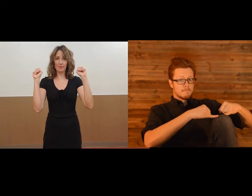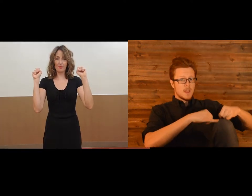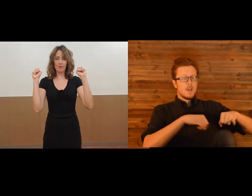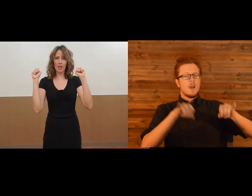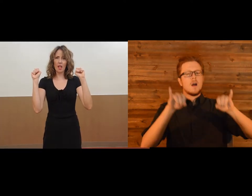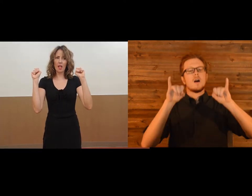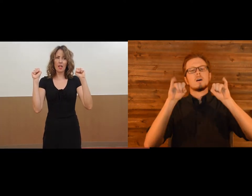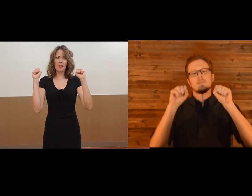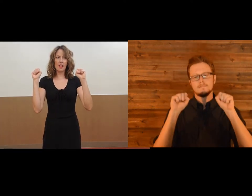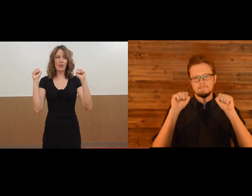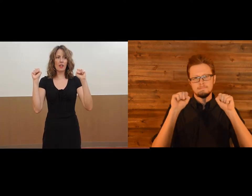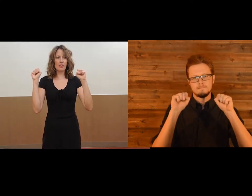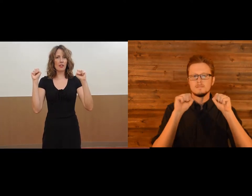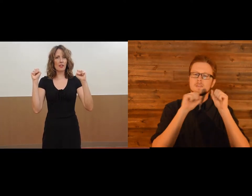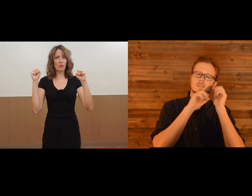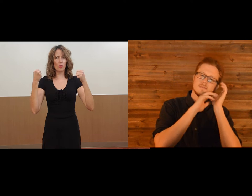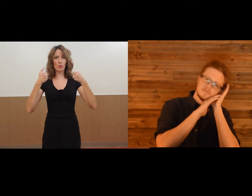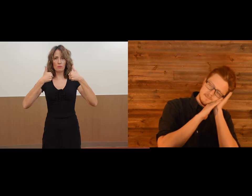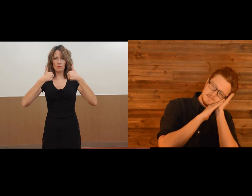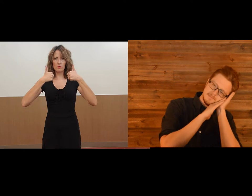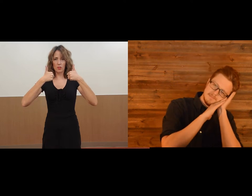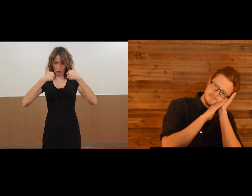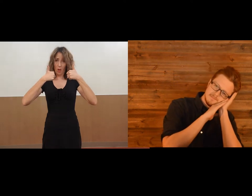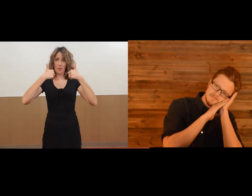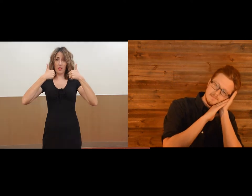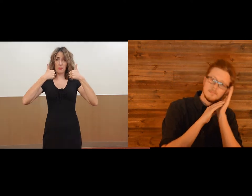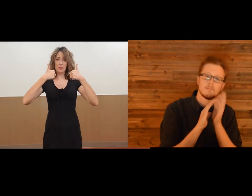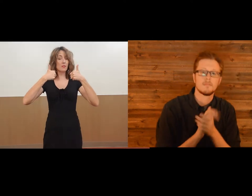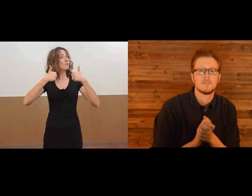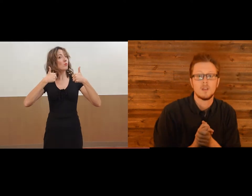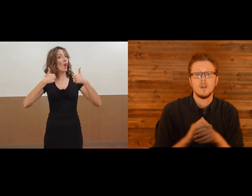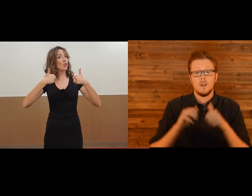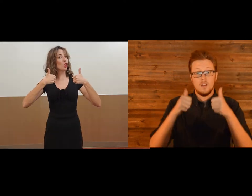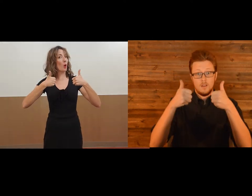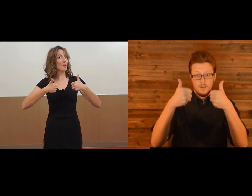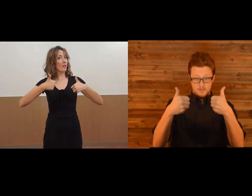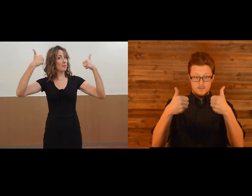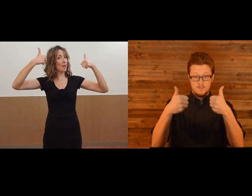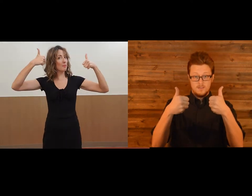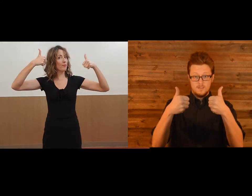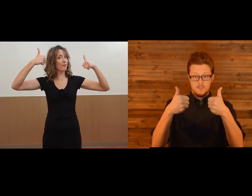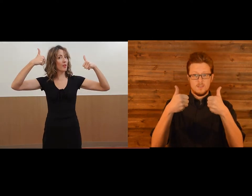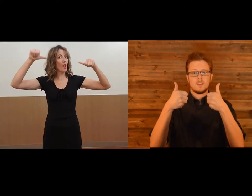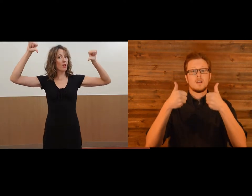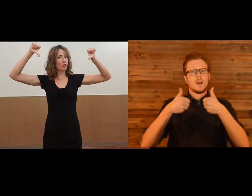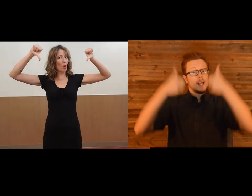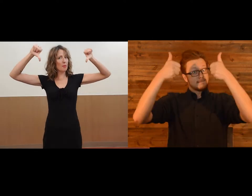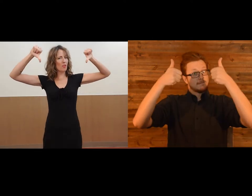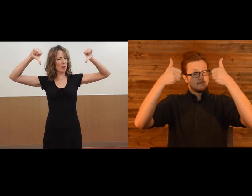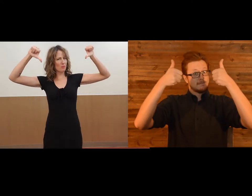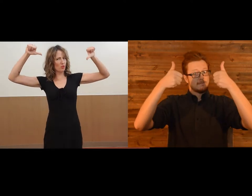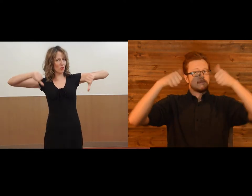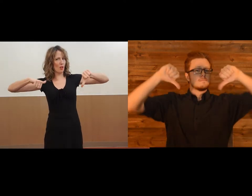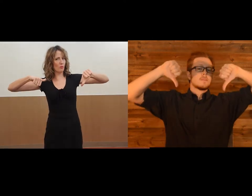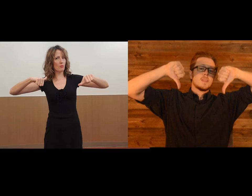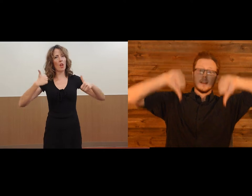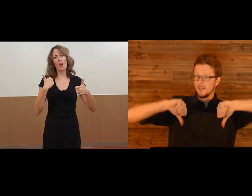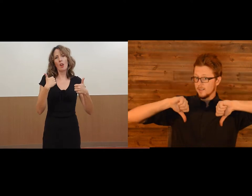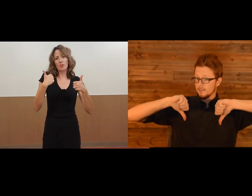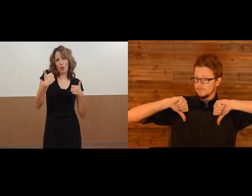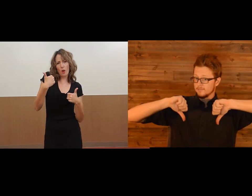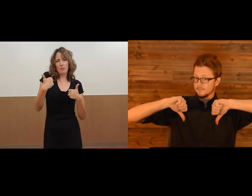bed. Now let's do your Tommy Thumbs. Tommy Thumbs up, Tommy Thumbs